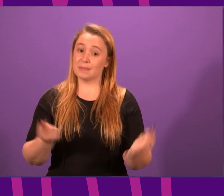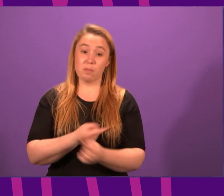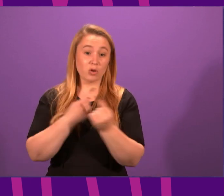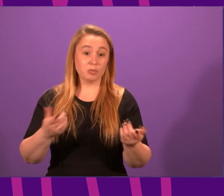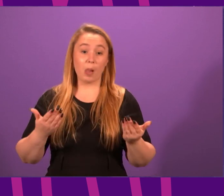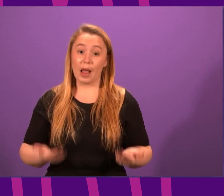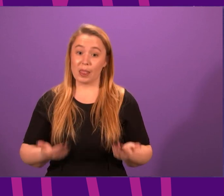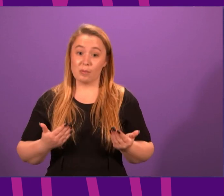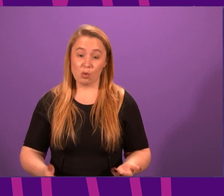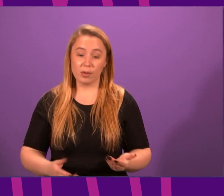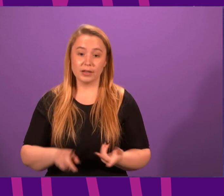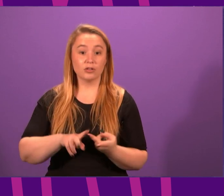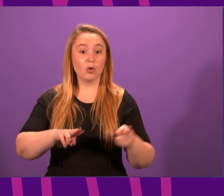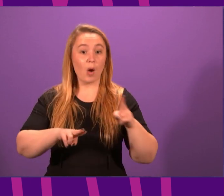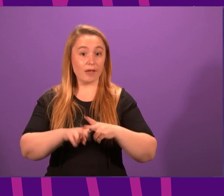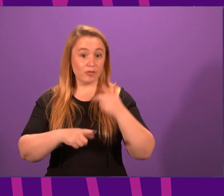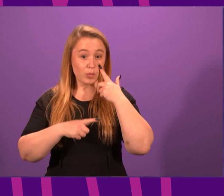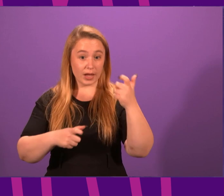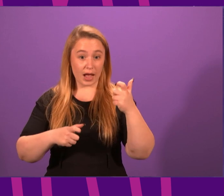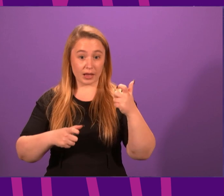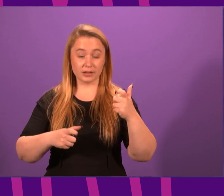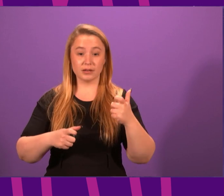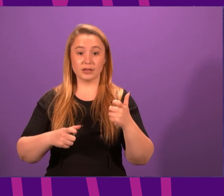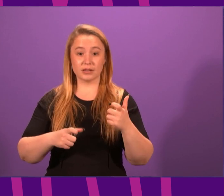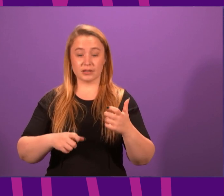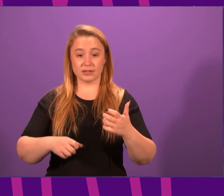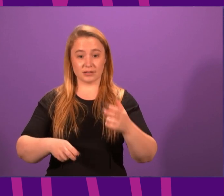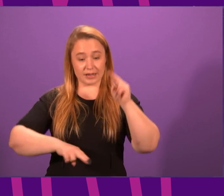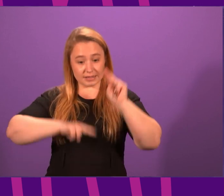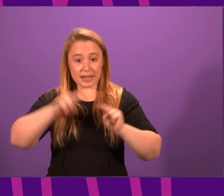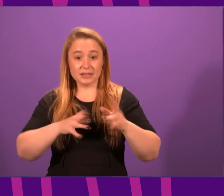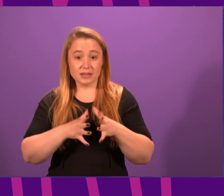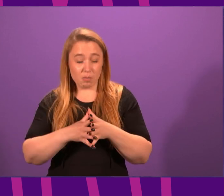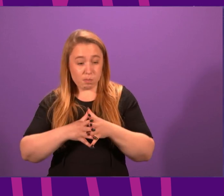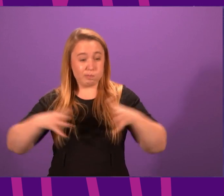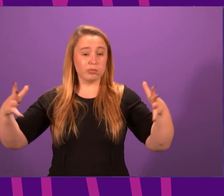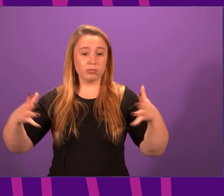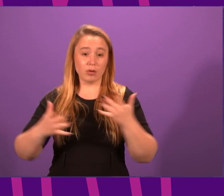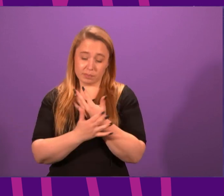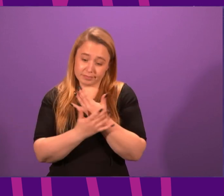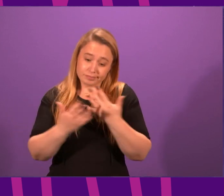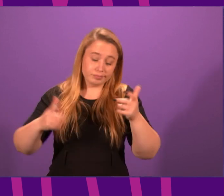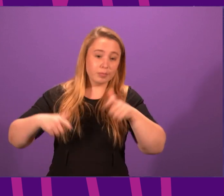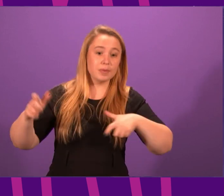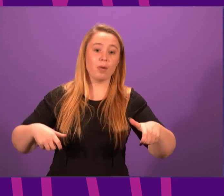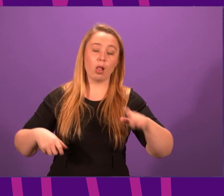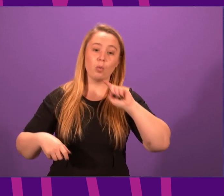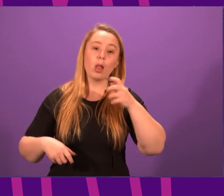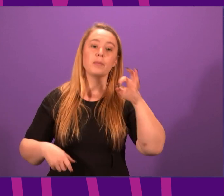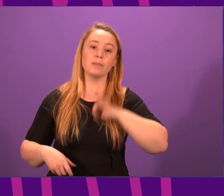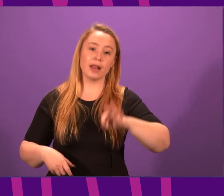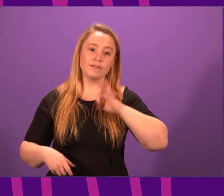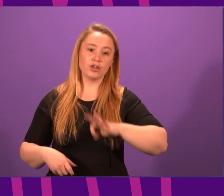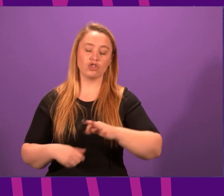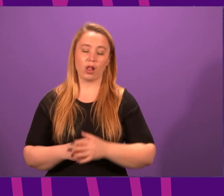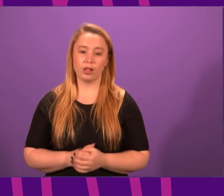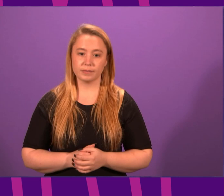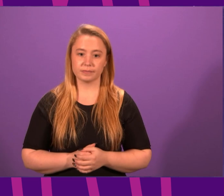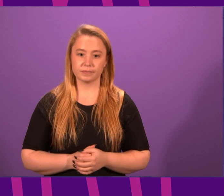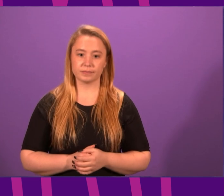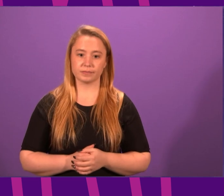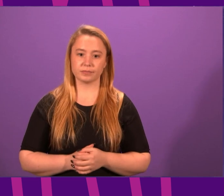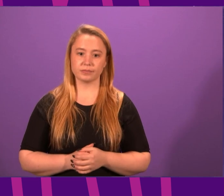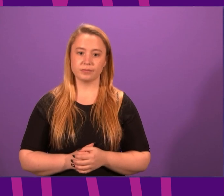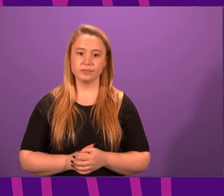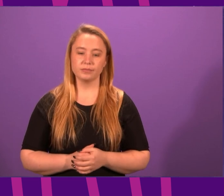impossible. But if we can get to mass scale testing, then clearly that would be beneficial. Presiding Officer, we're